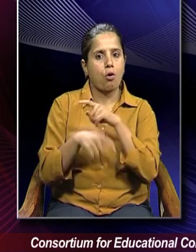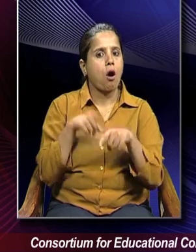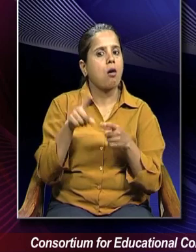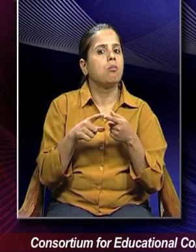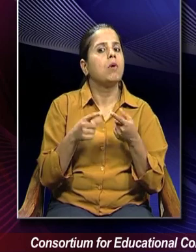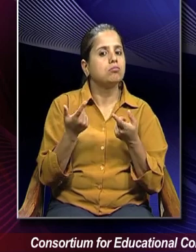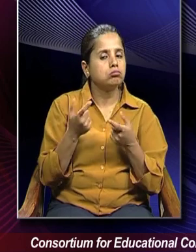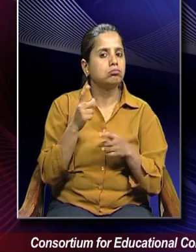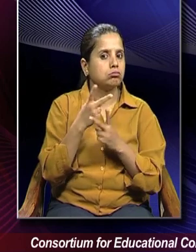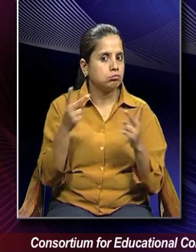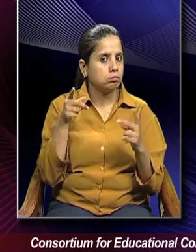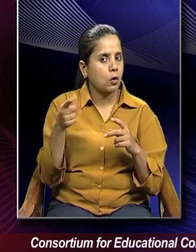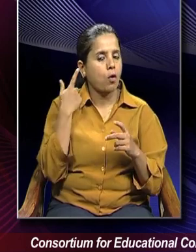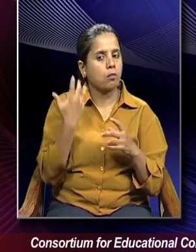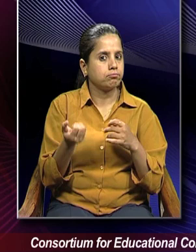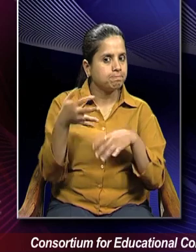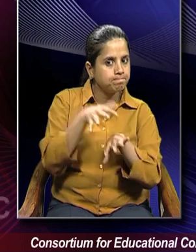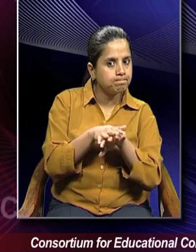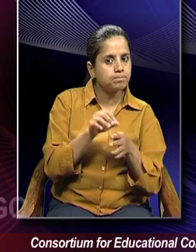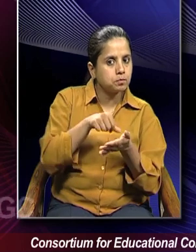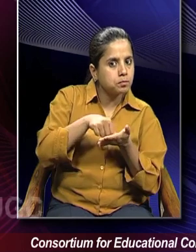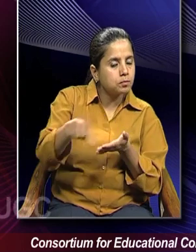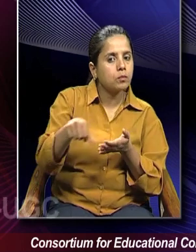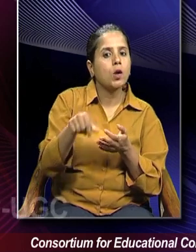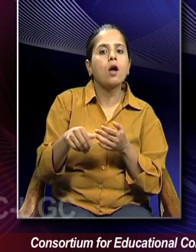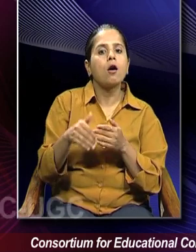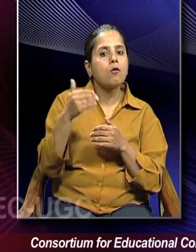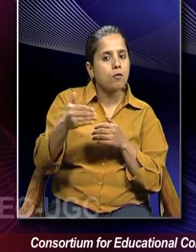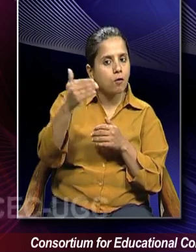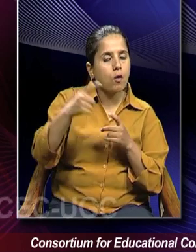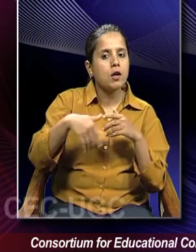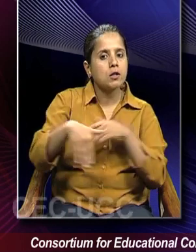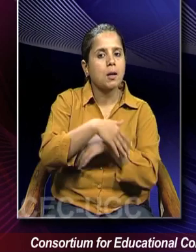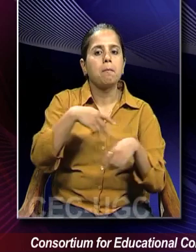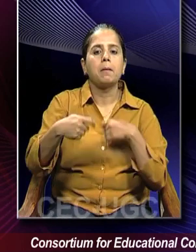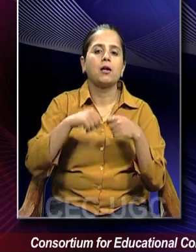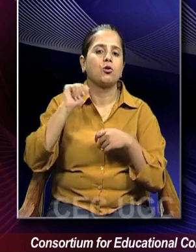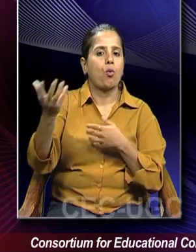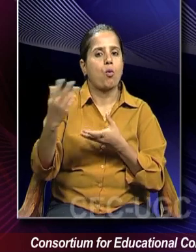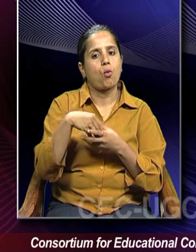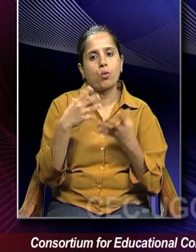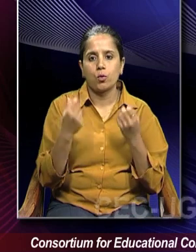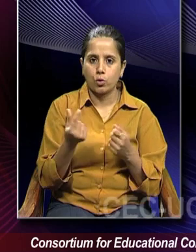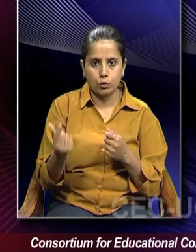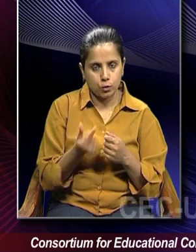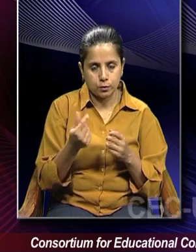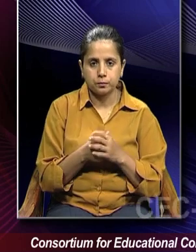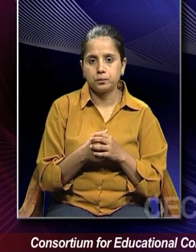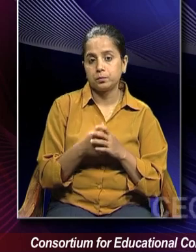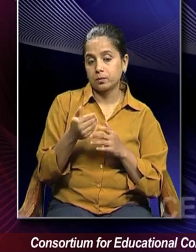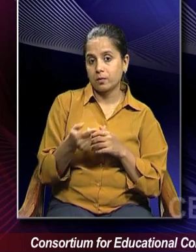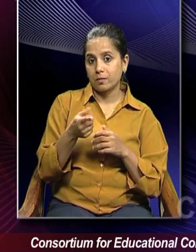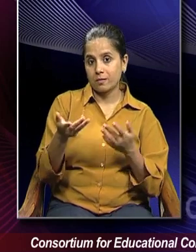enterprises in order to implement forward engineering into their business enterprise. Now, after